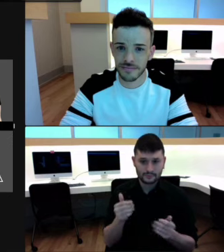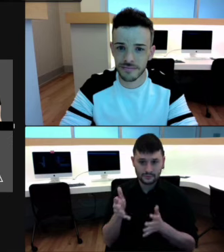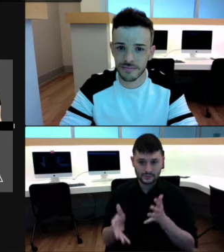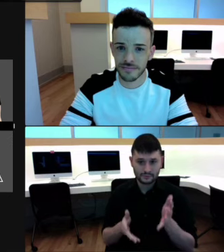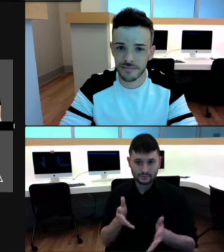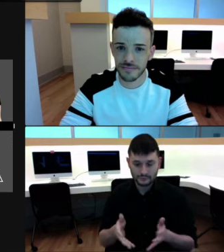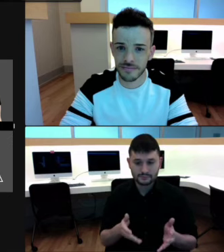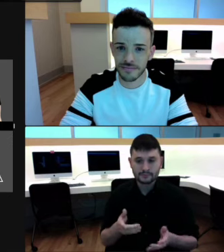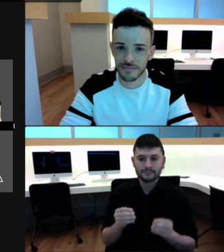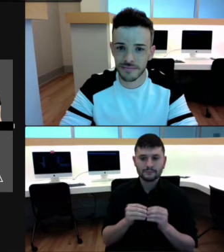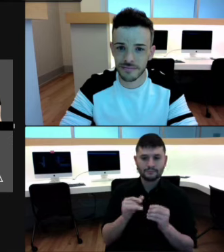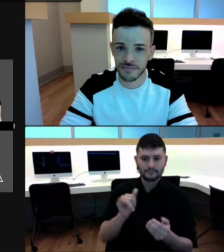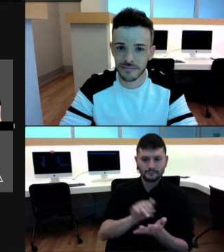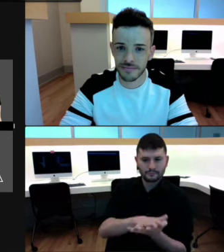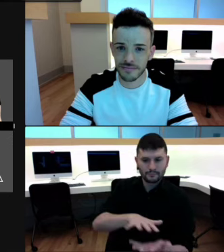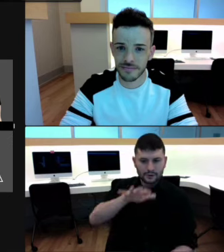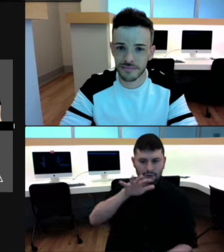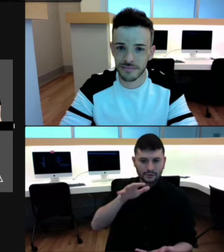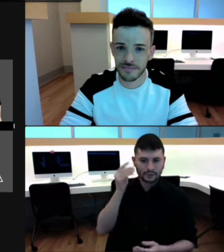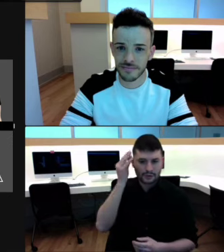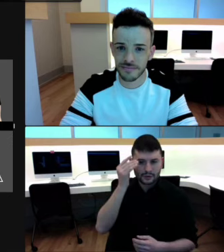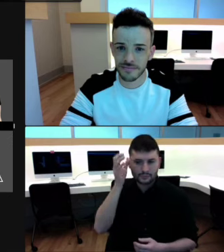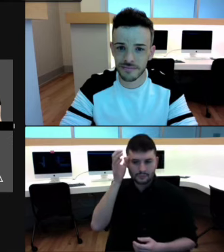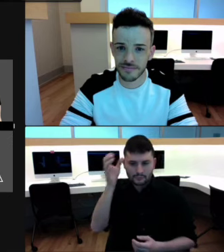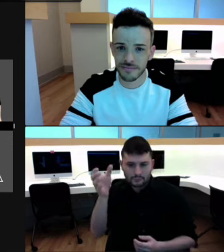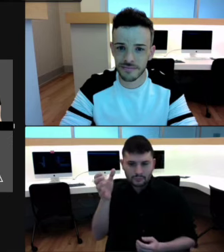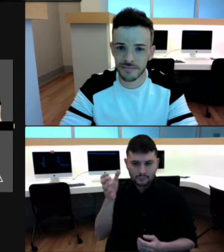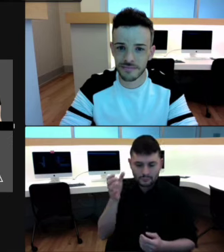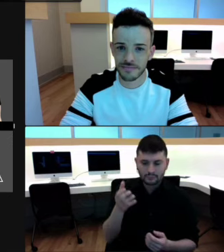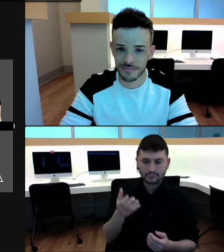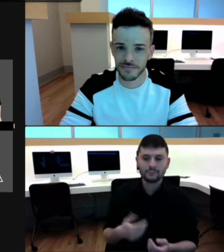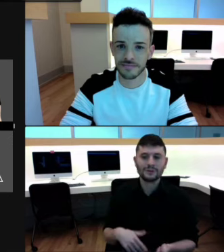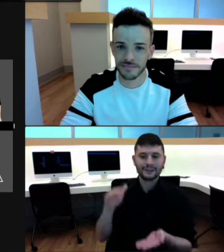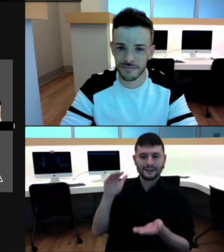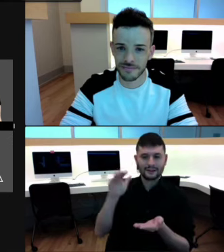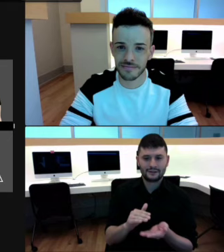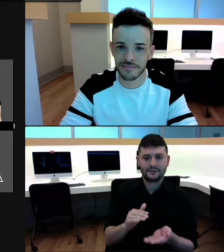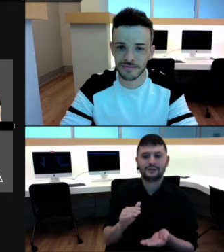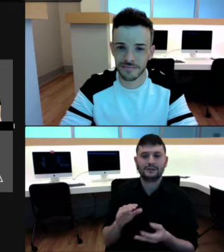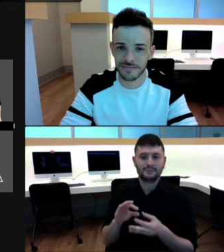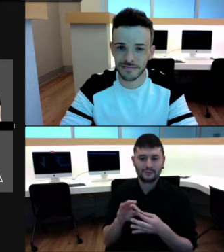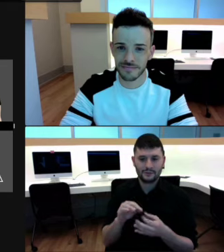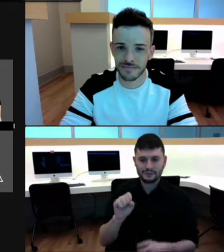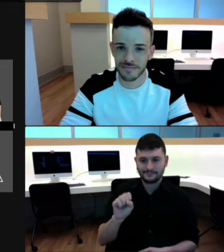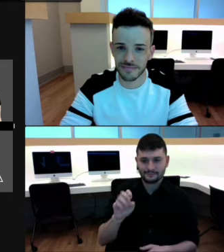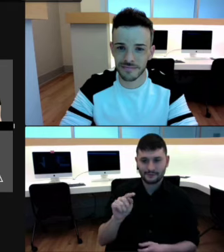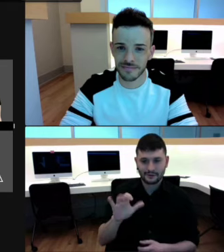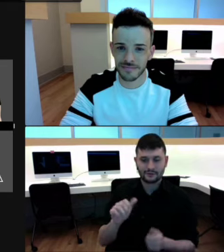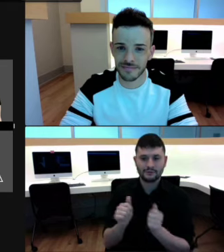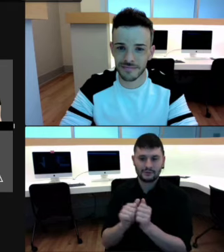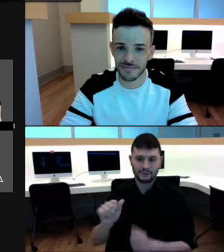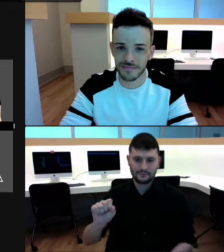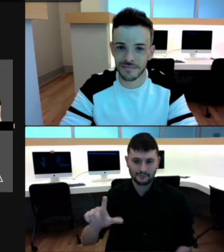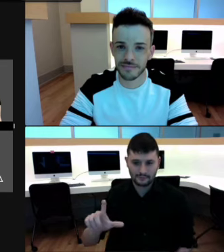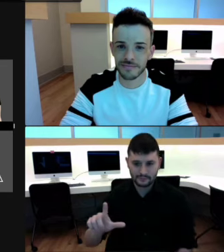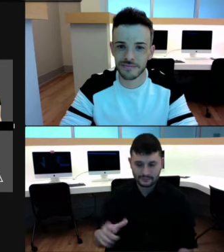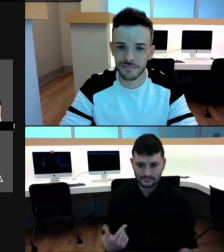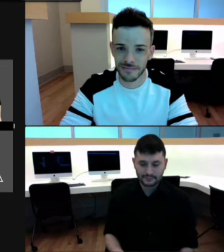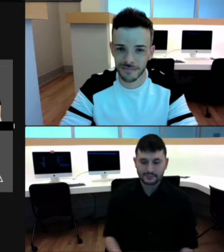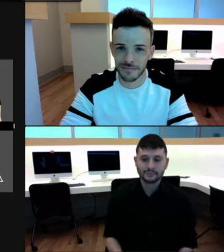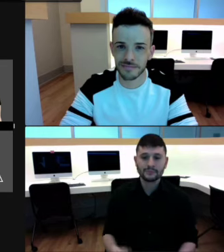Intangible gestures are more abstract thoughts or concepts that have a less clear semantic relationship with